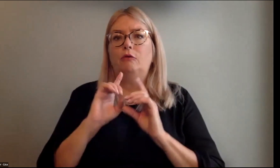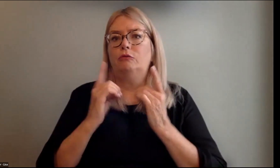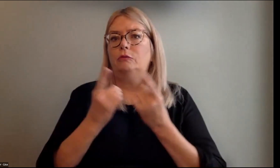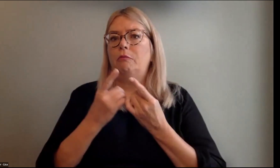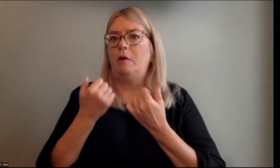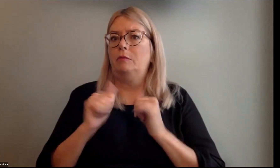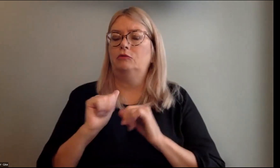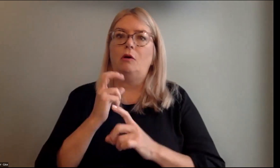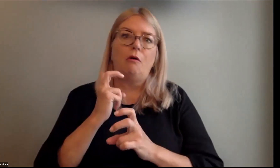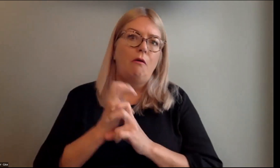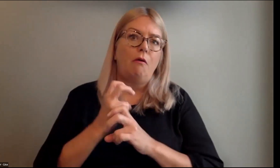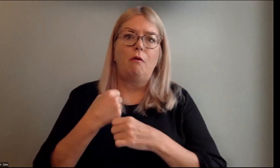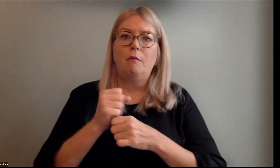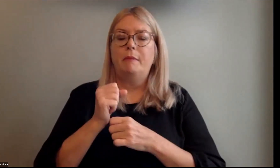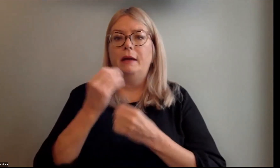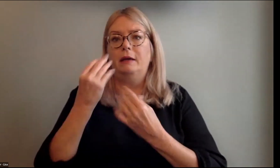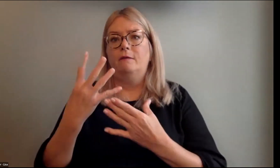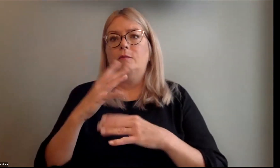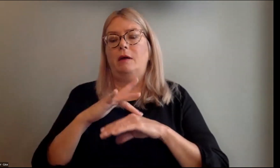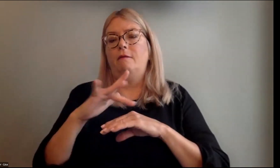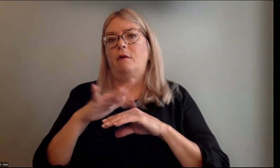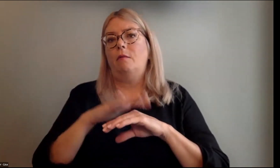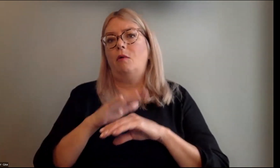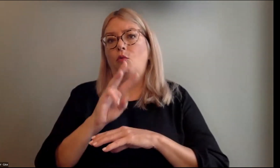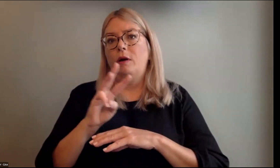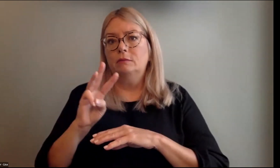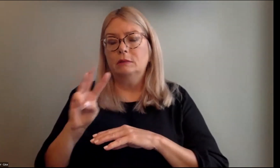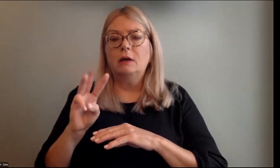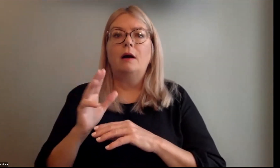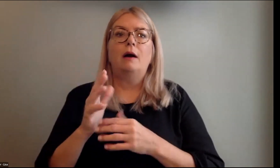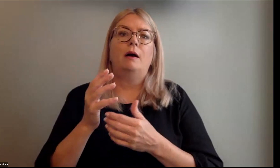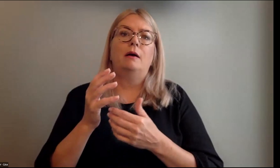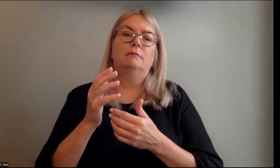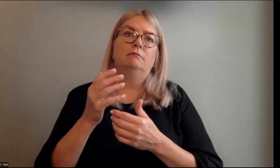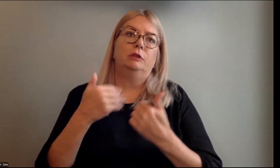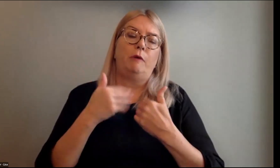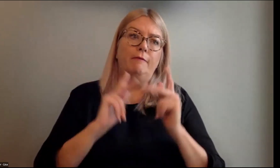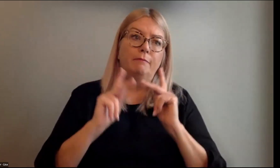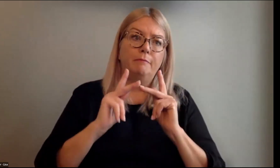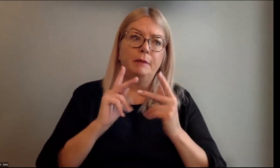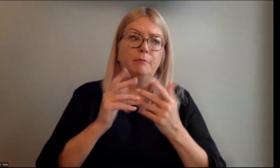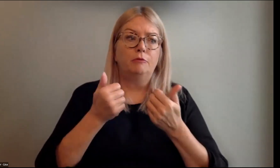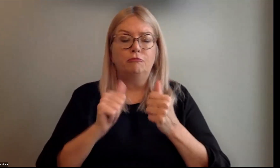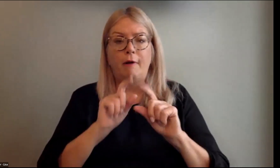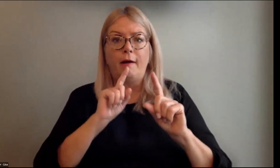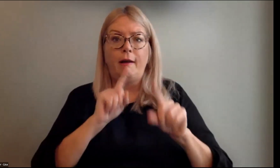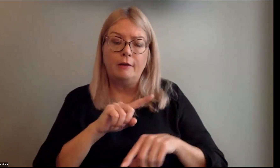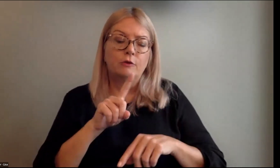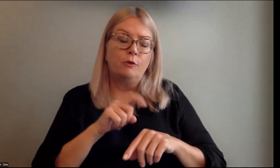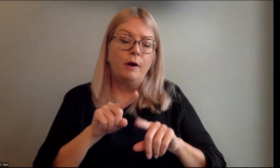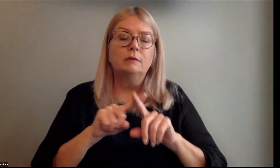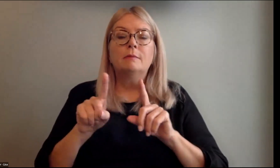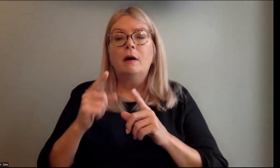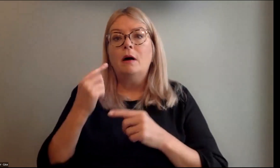tries really hard to make information available on the website. You have folks trying to answer questions, but we've seen a lot